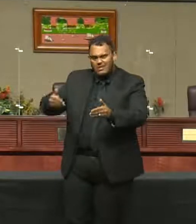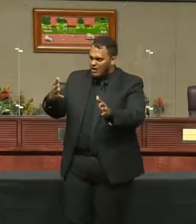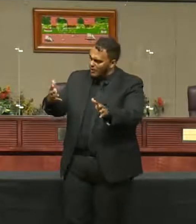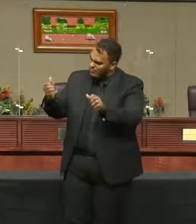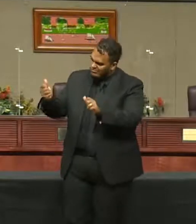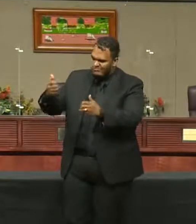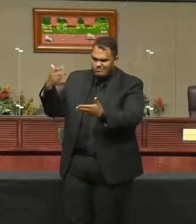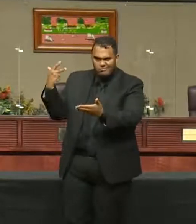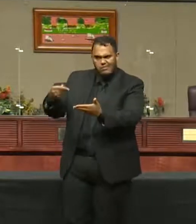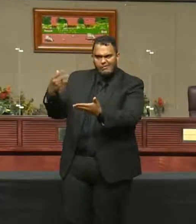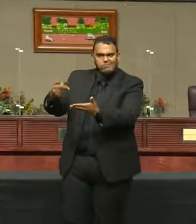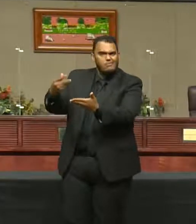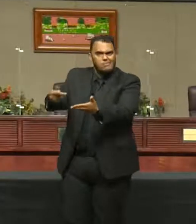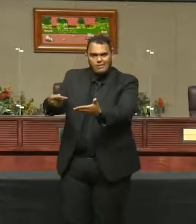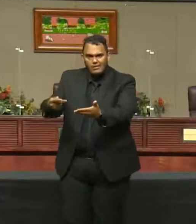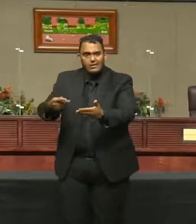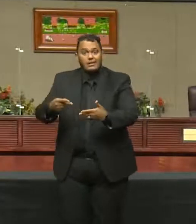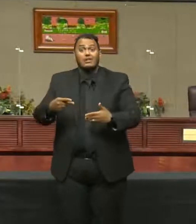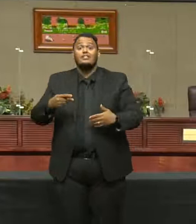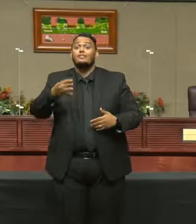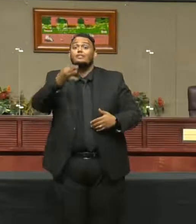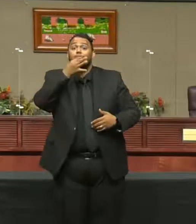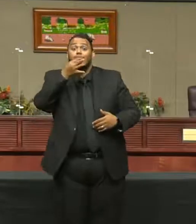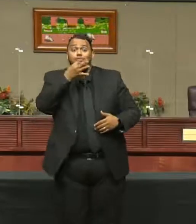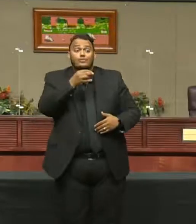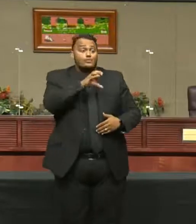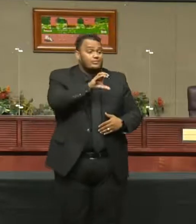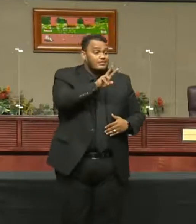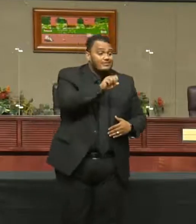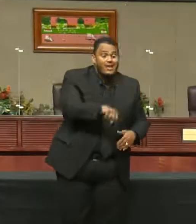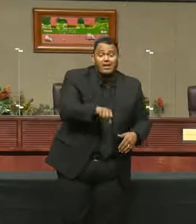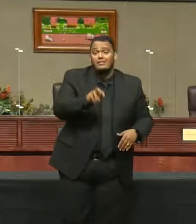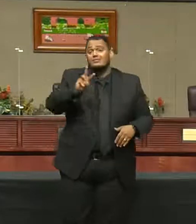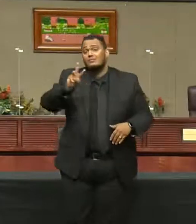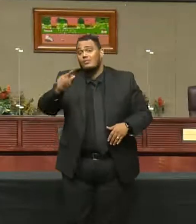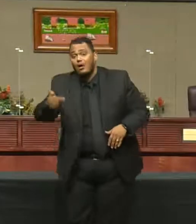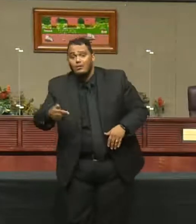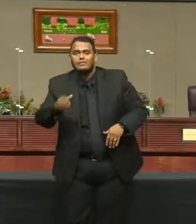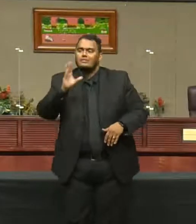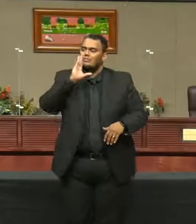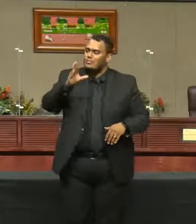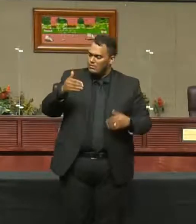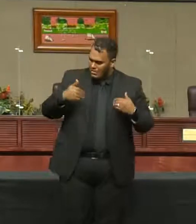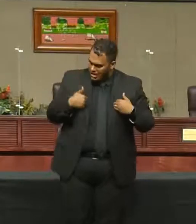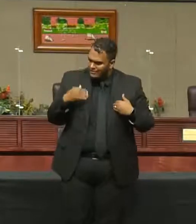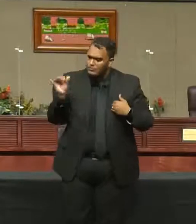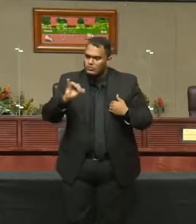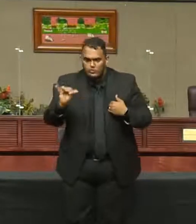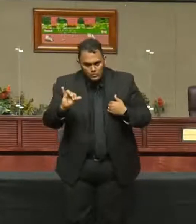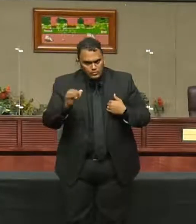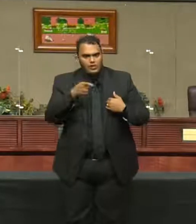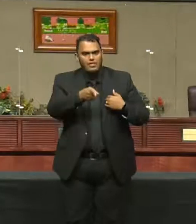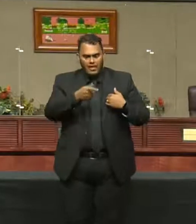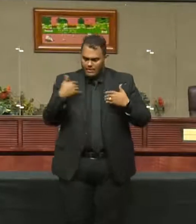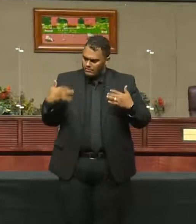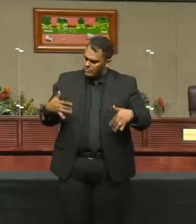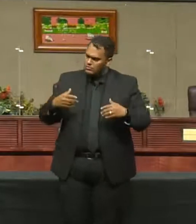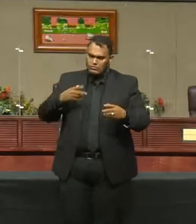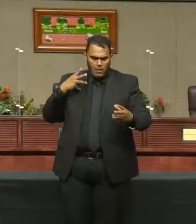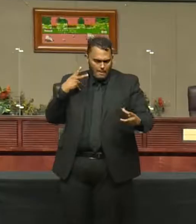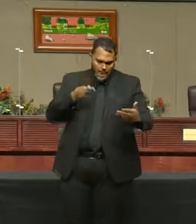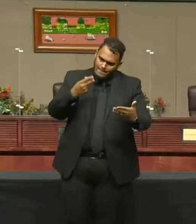they receive their supply, there will be other opportunities. And once again this weekend, I had the opportunity to be